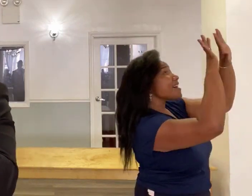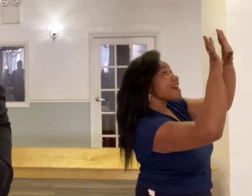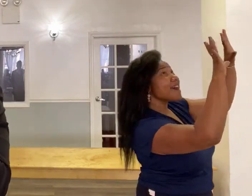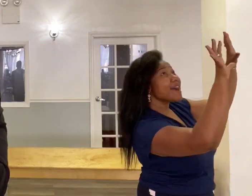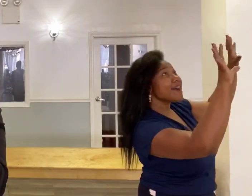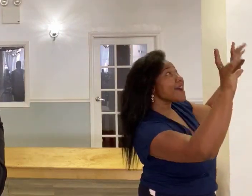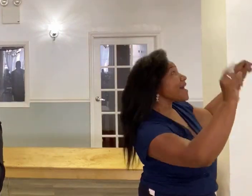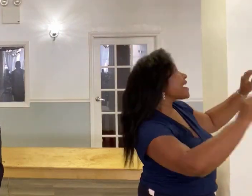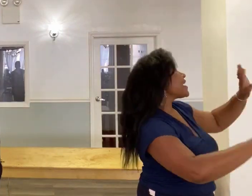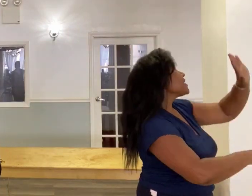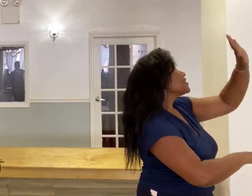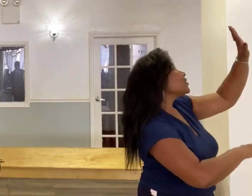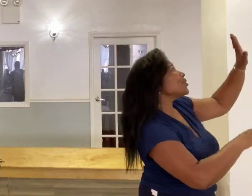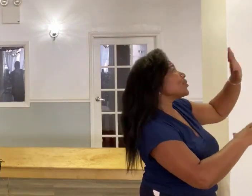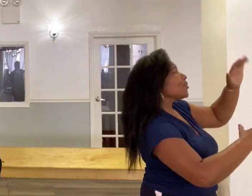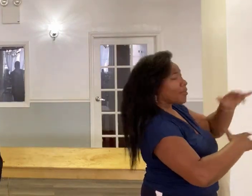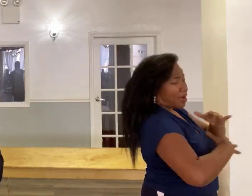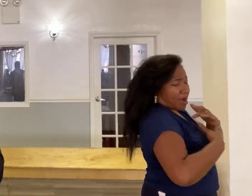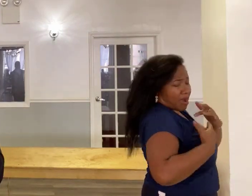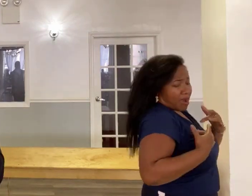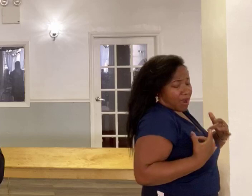shines, your love